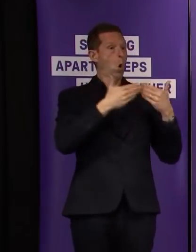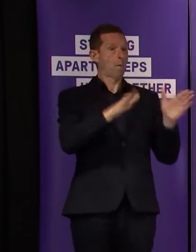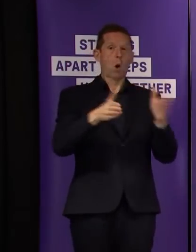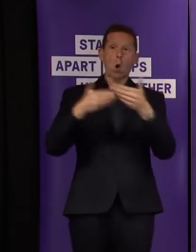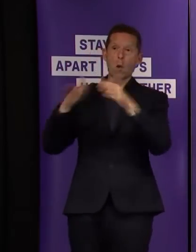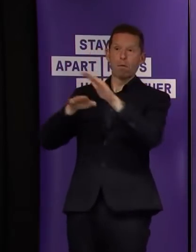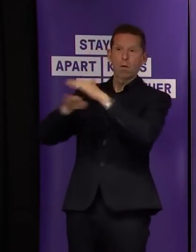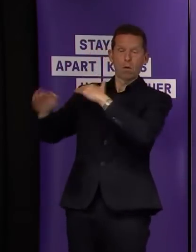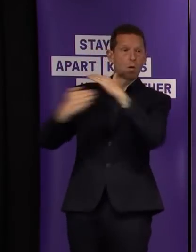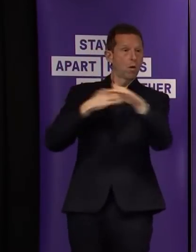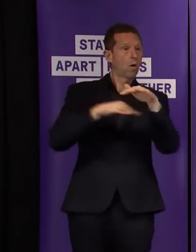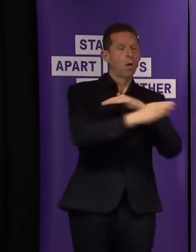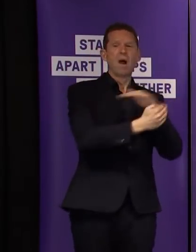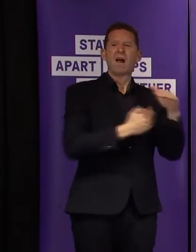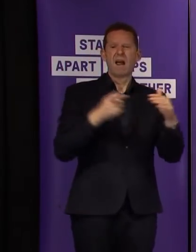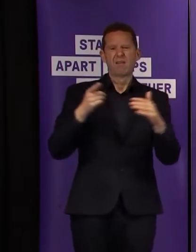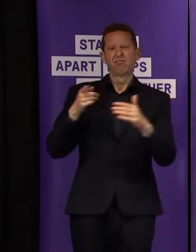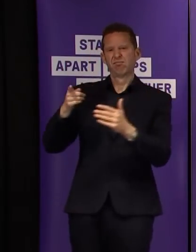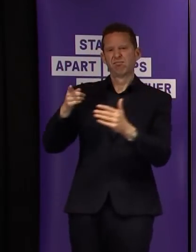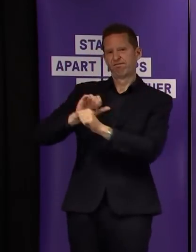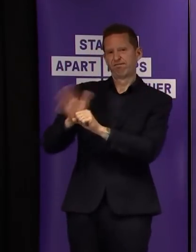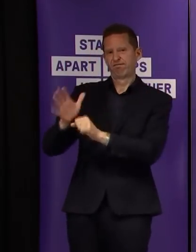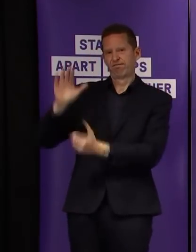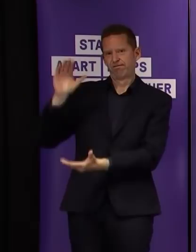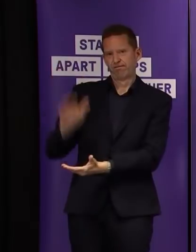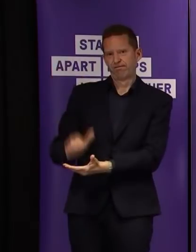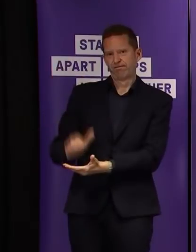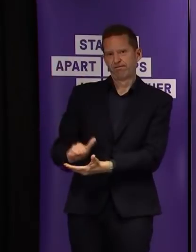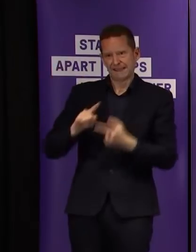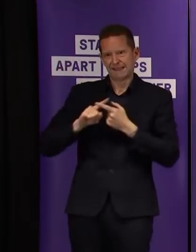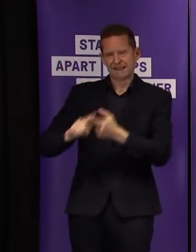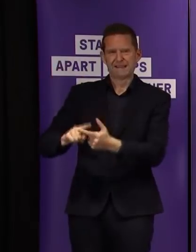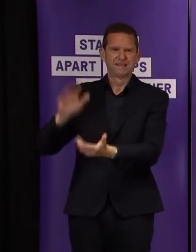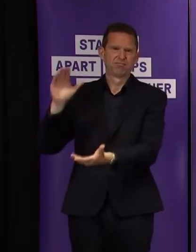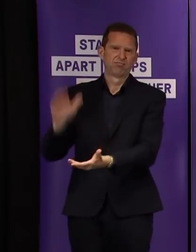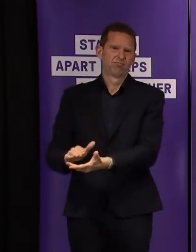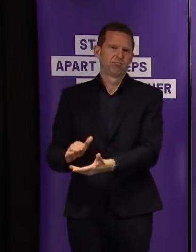again is to drive these numbers down and keep them down.